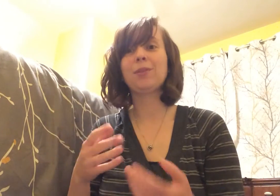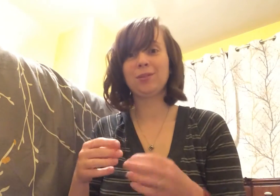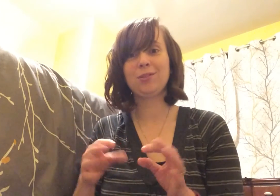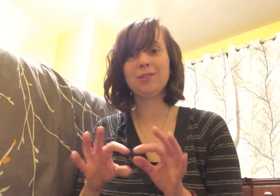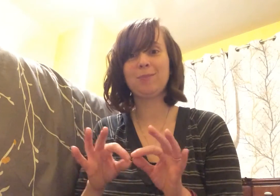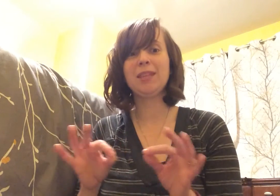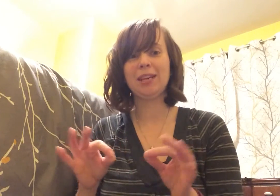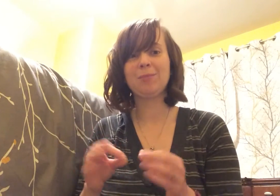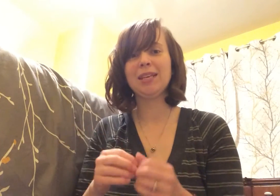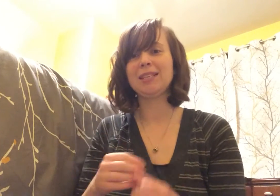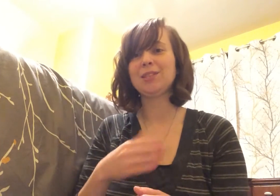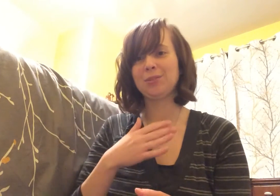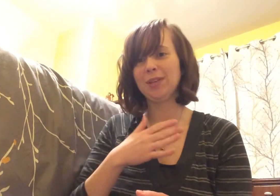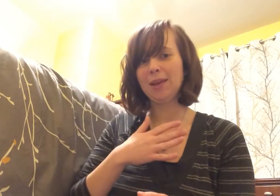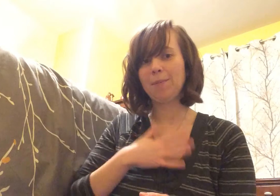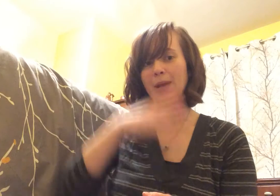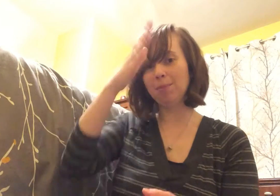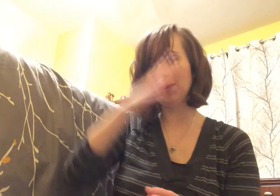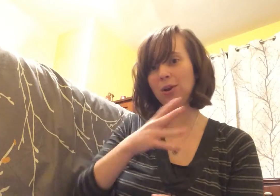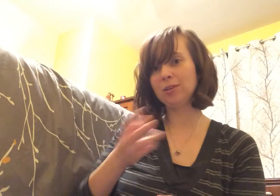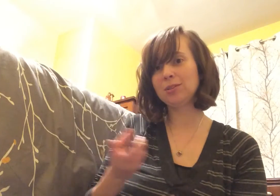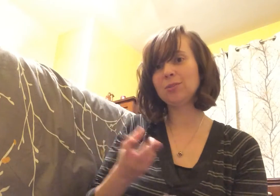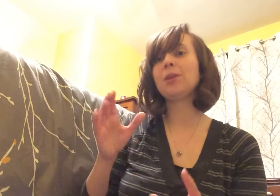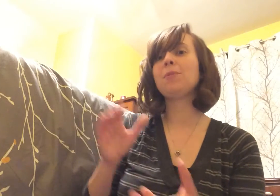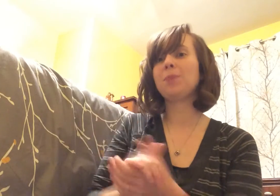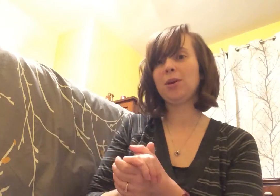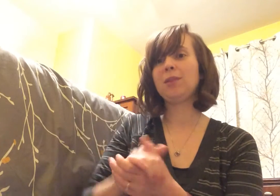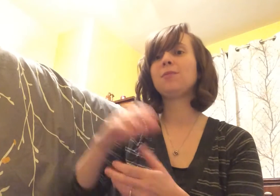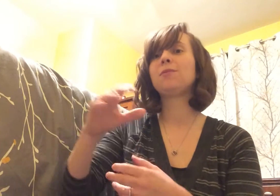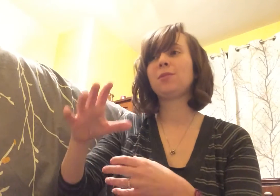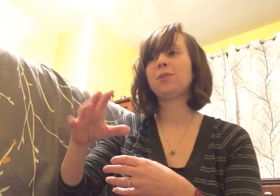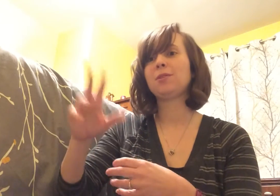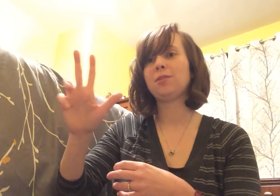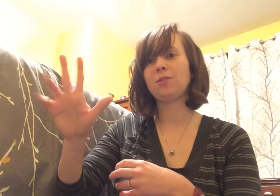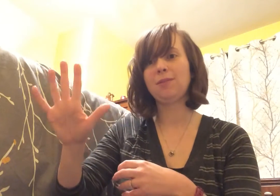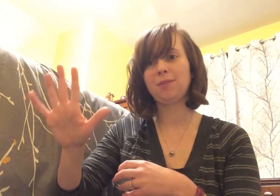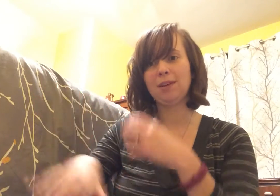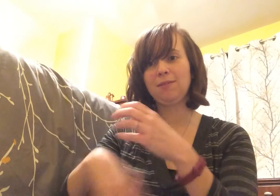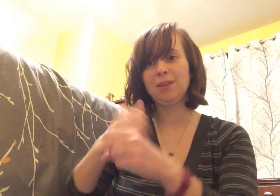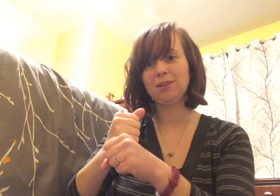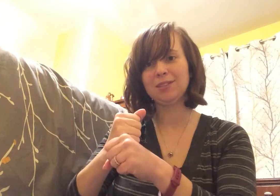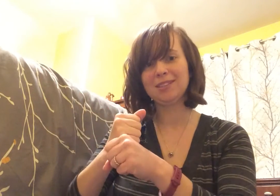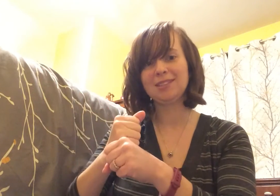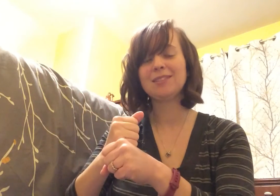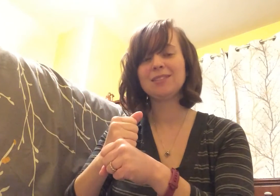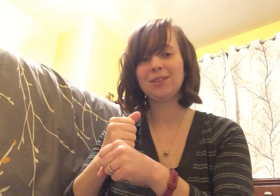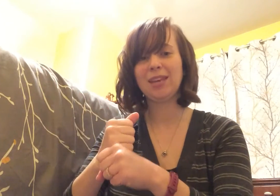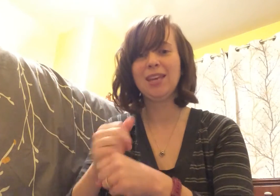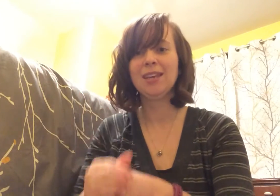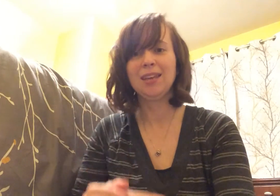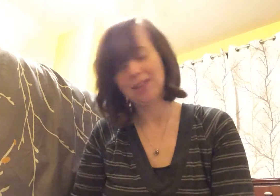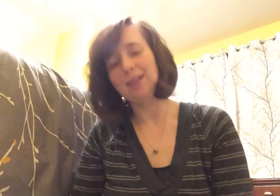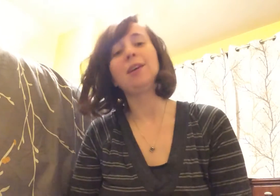I'll speed that up again. So my parents, two of them, married for 35 years. Okay.